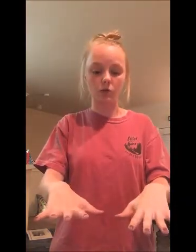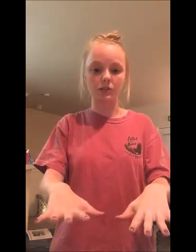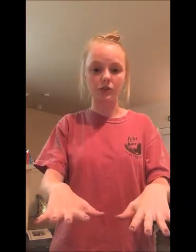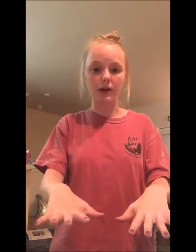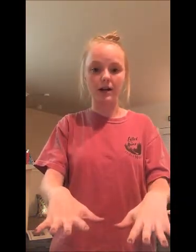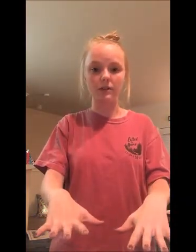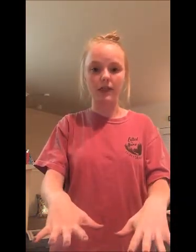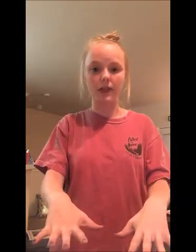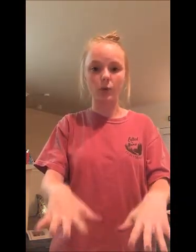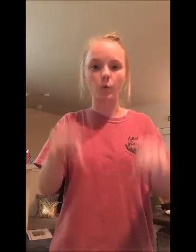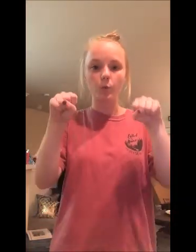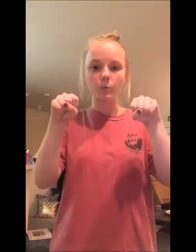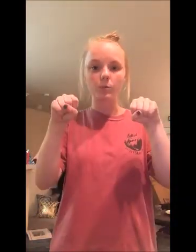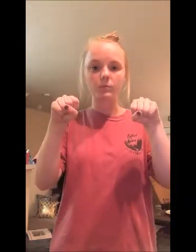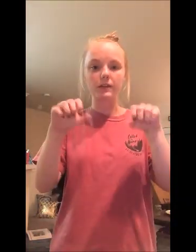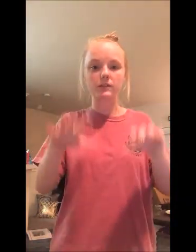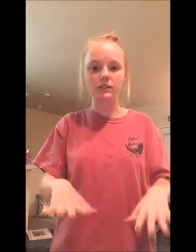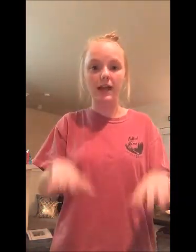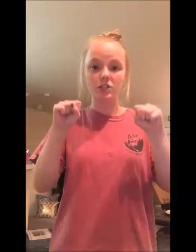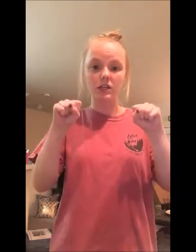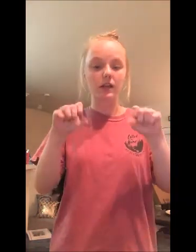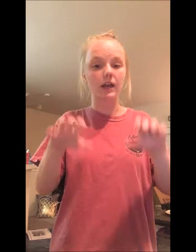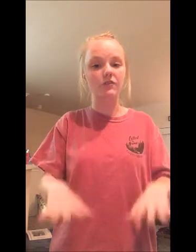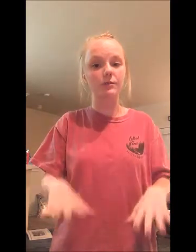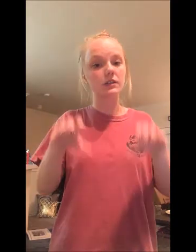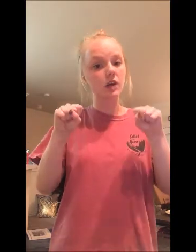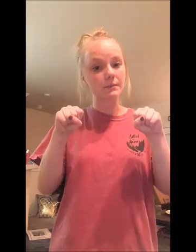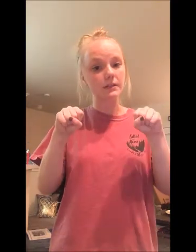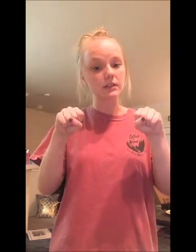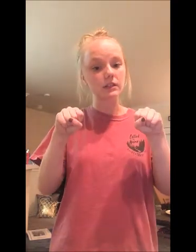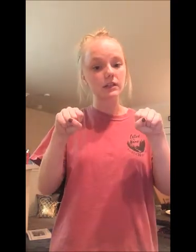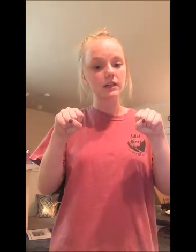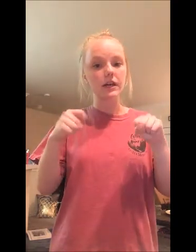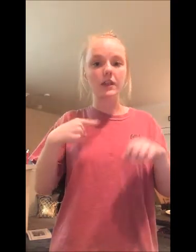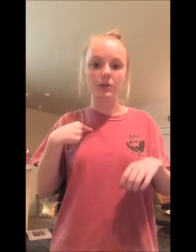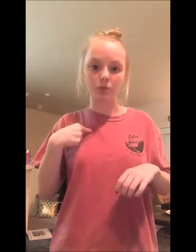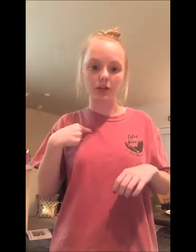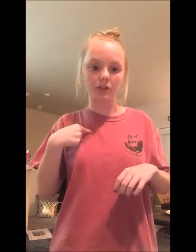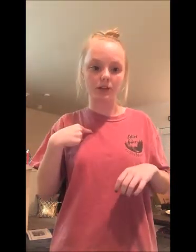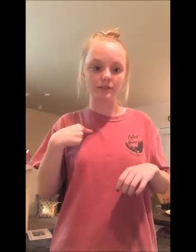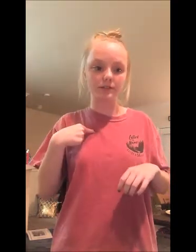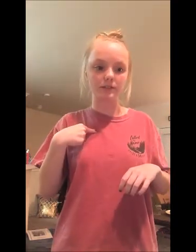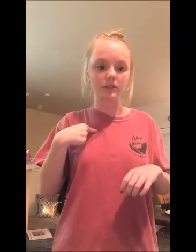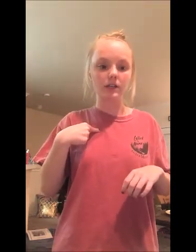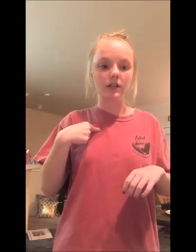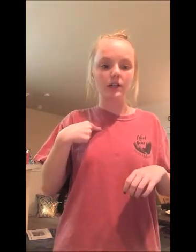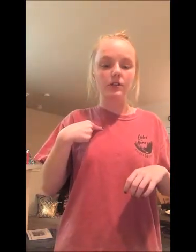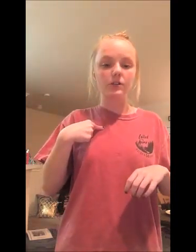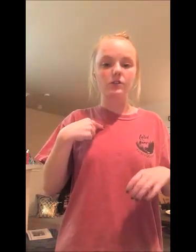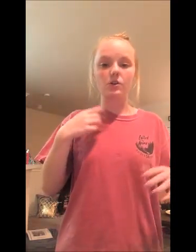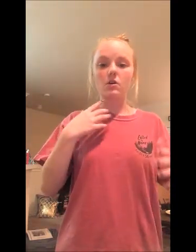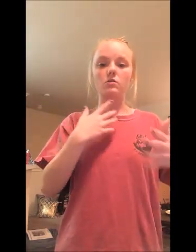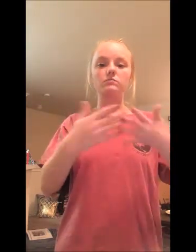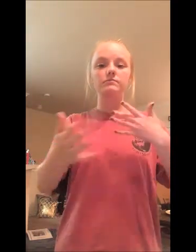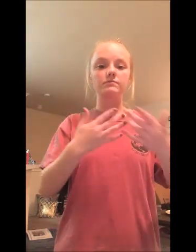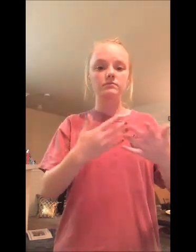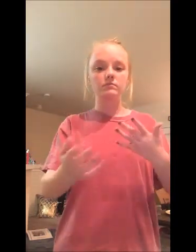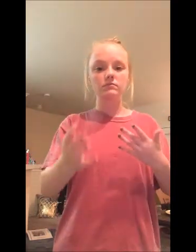towards the ground and then like snatching, like I've been adopted. And then you point at yourself. So,